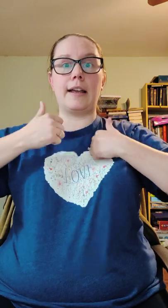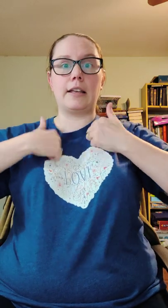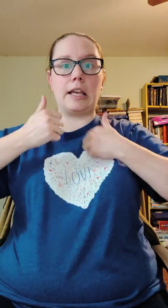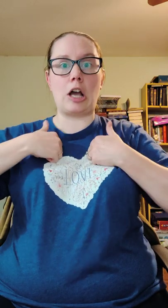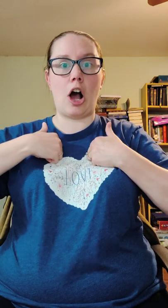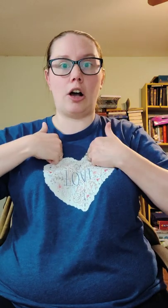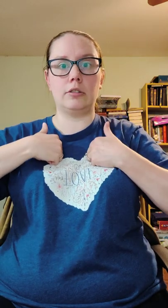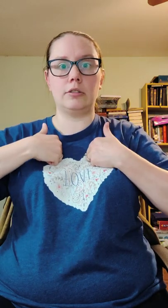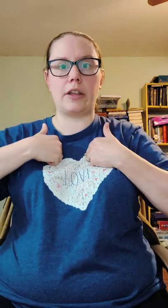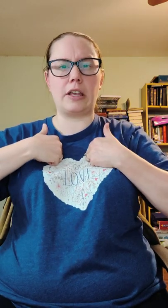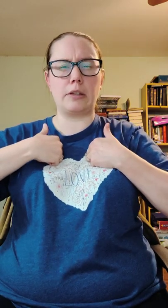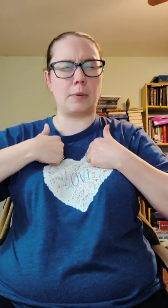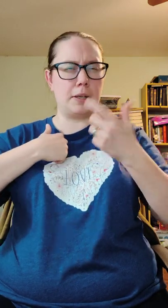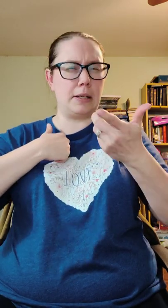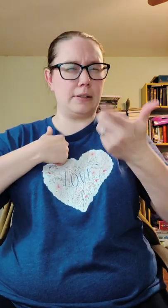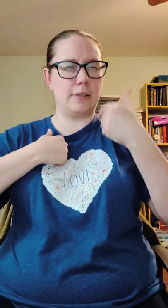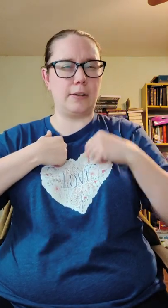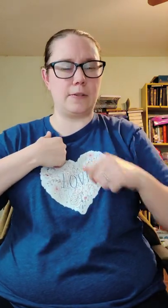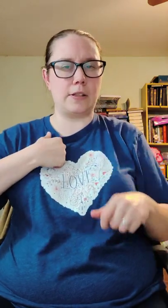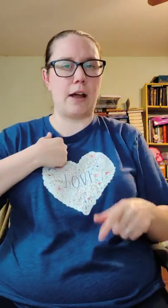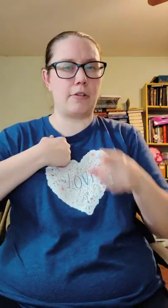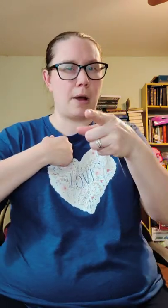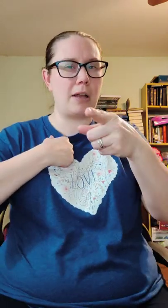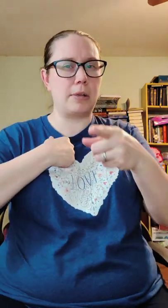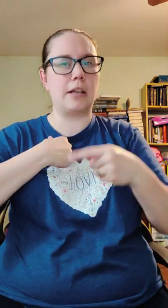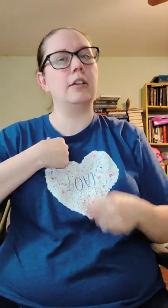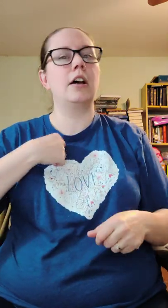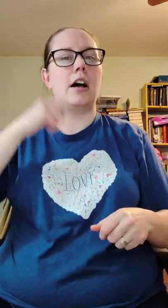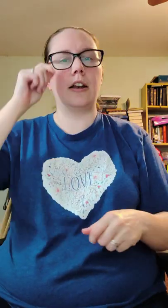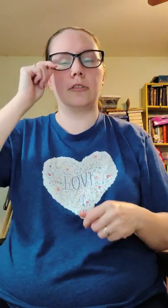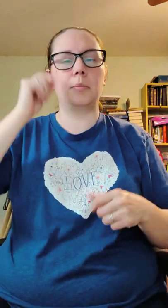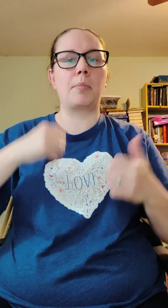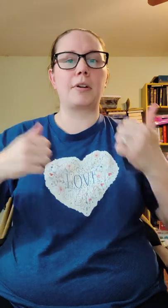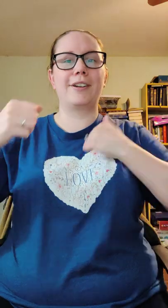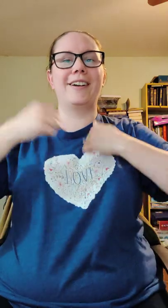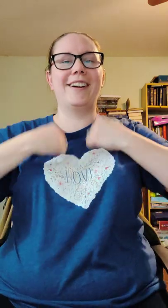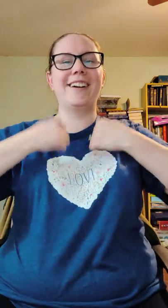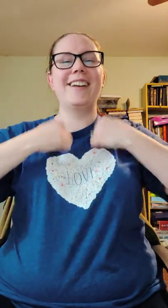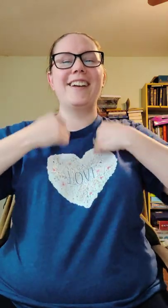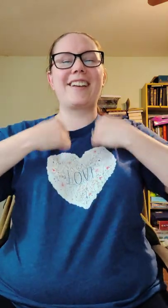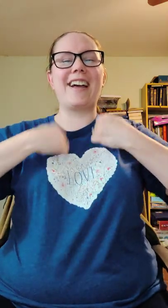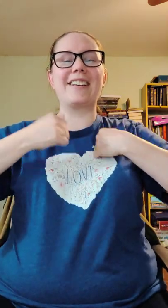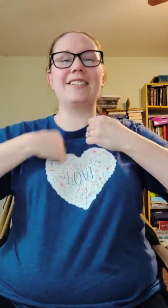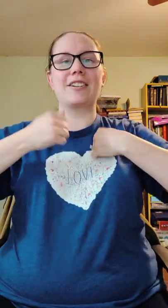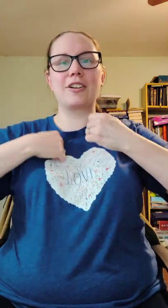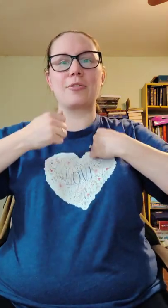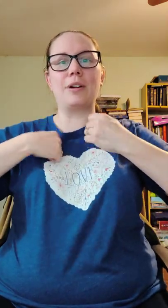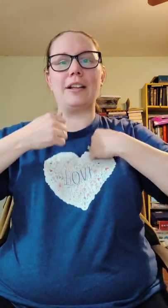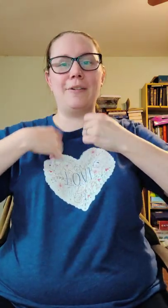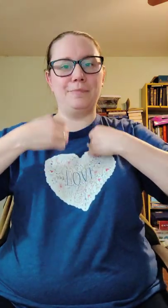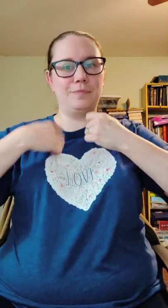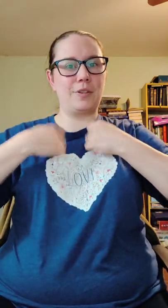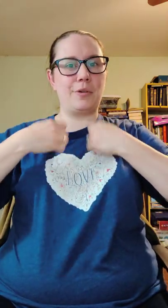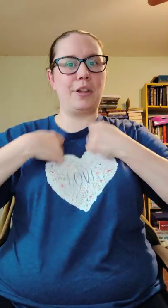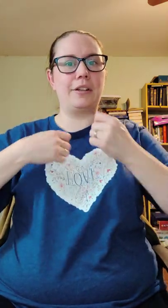right? King Kong, I think is what it is. If it's not, remind me. I don't remember. Okay. Gorilla. Gorilla.